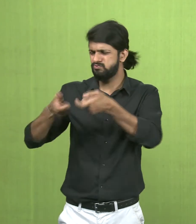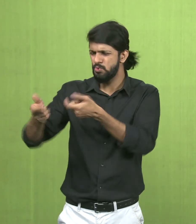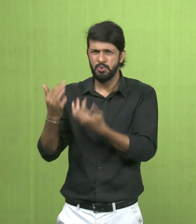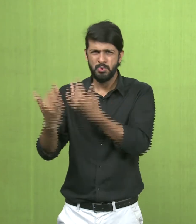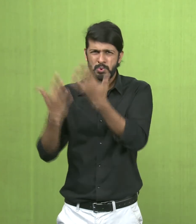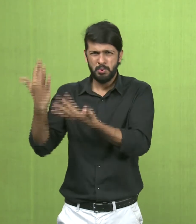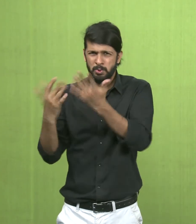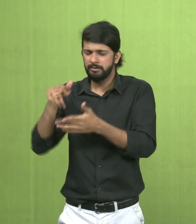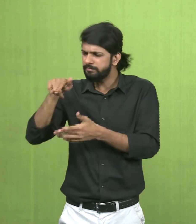powder colors.